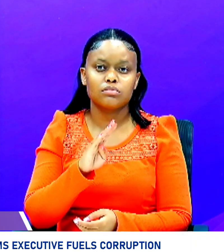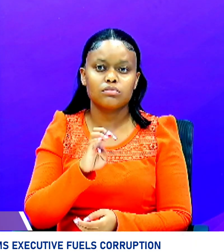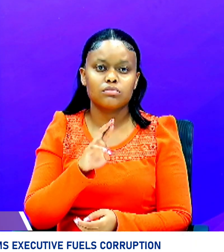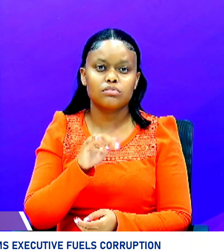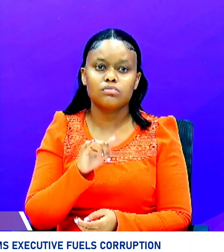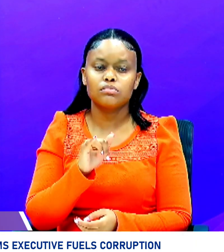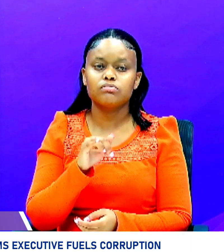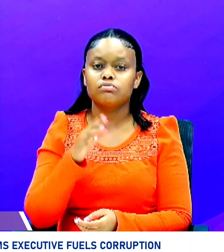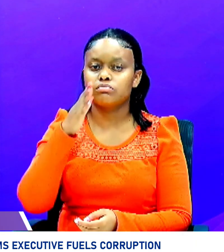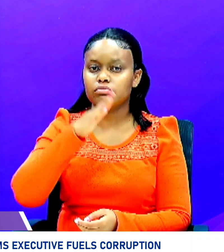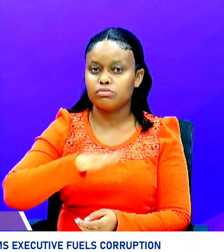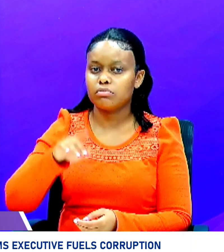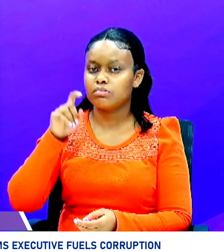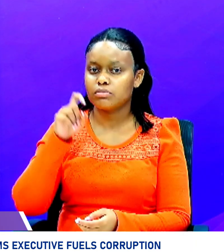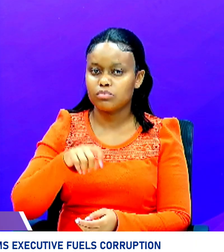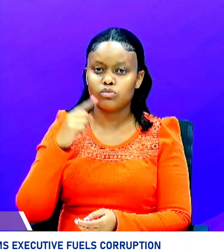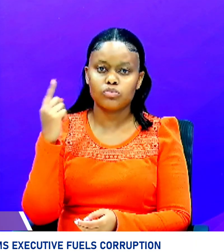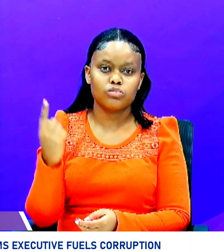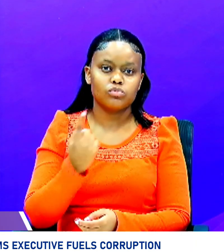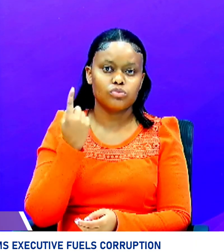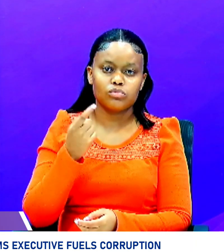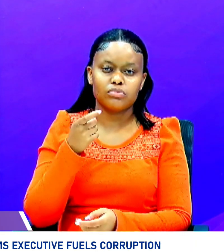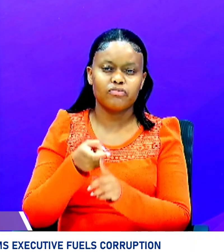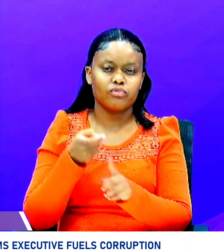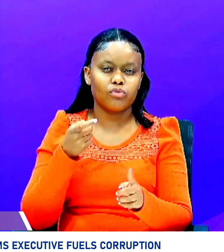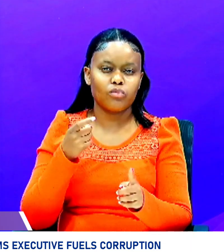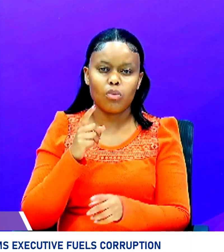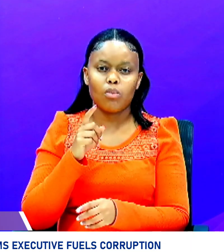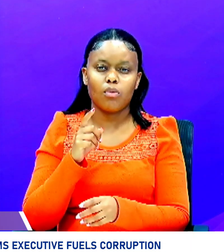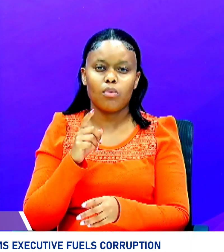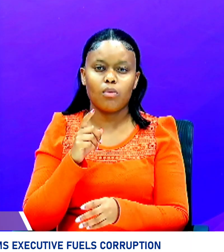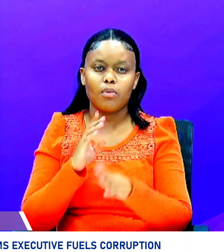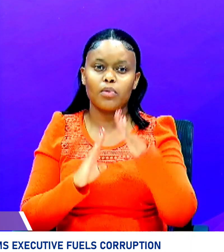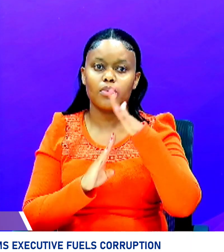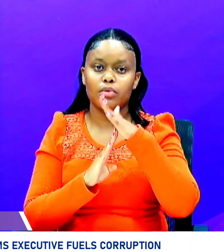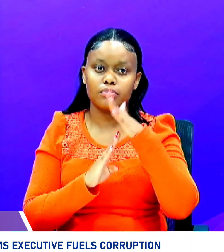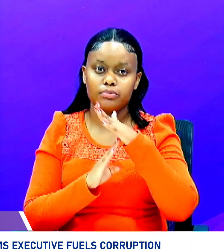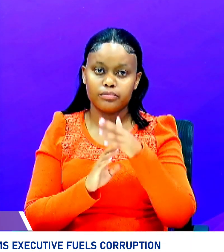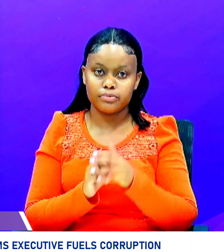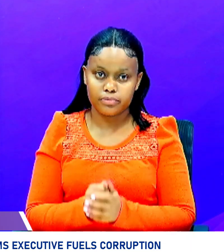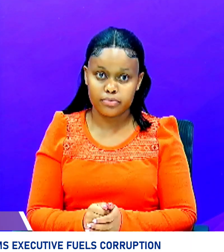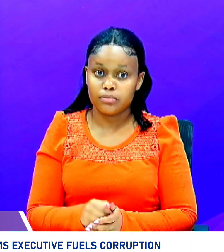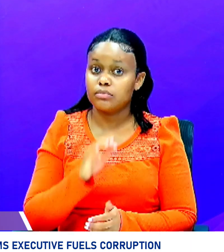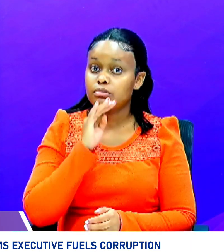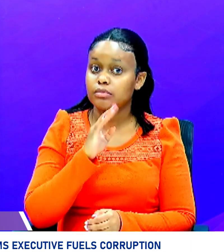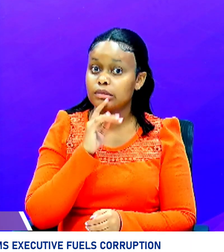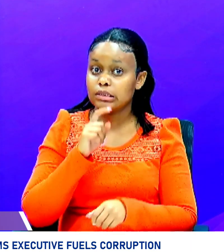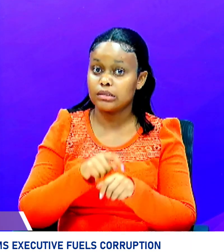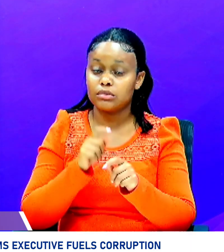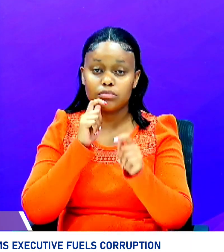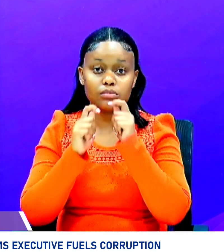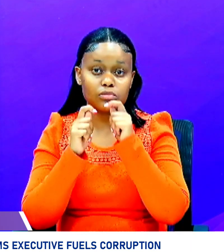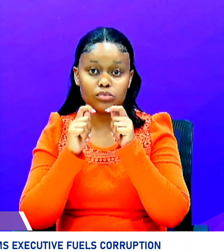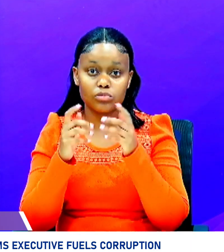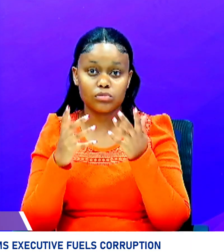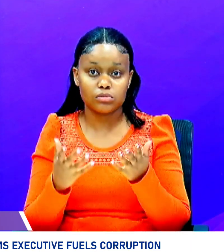corruption in government, arguing that any bribery of parliamentarians can only be